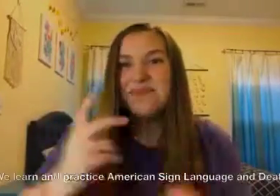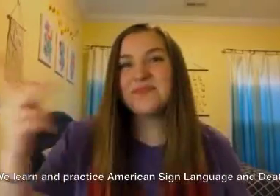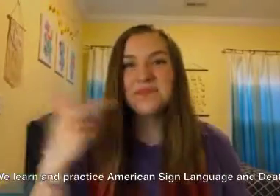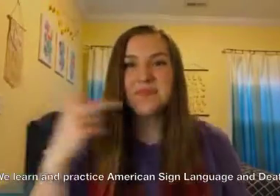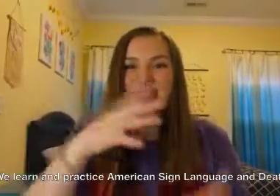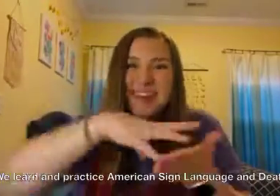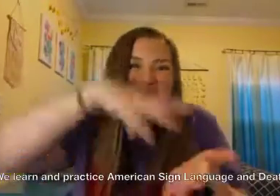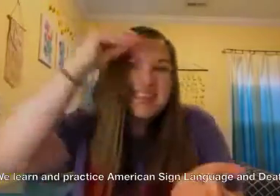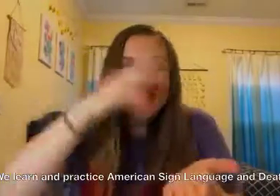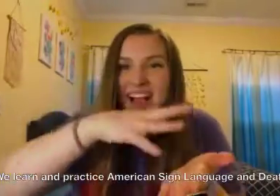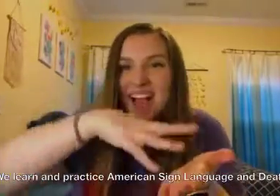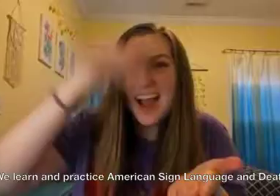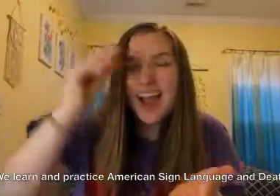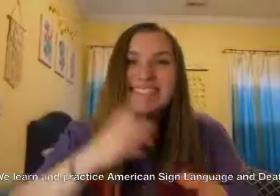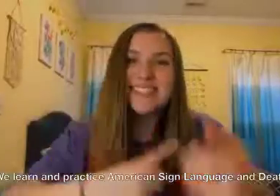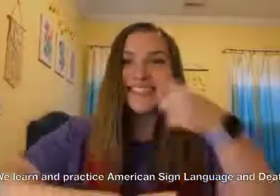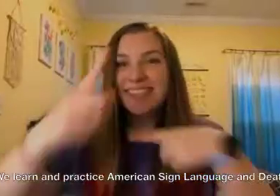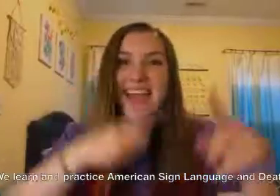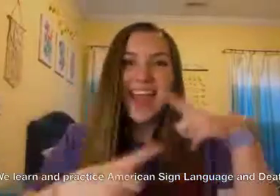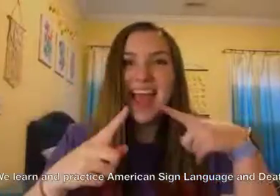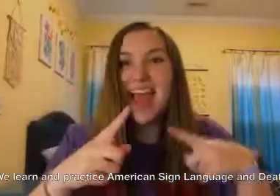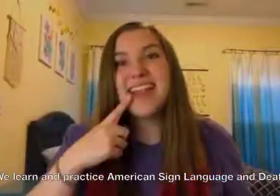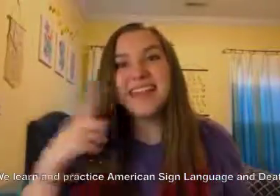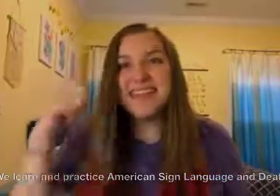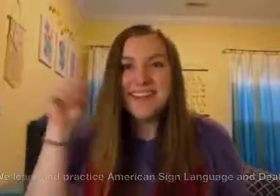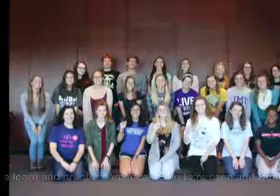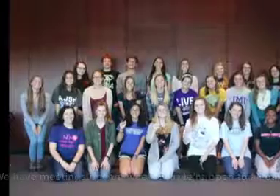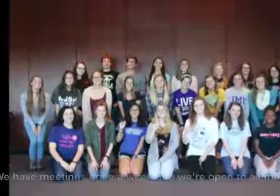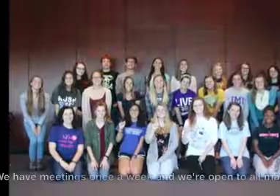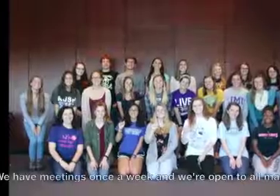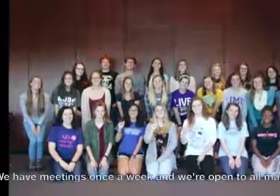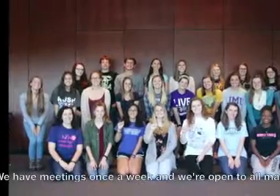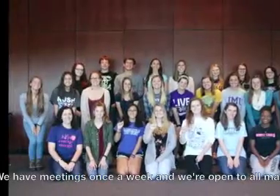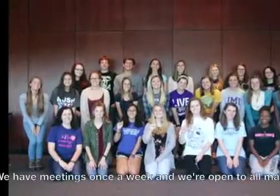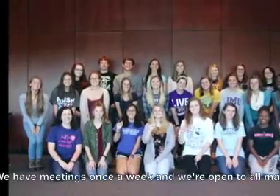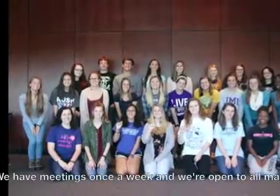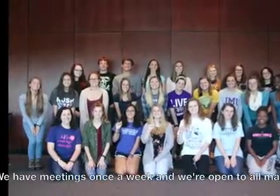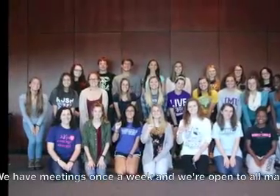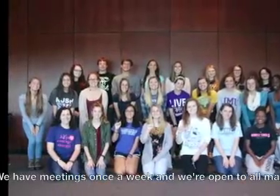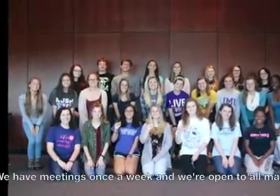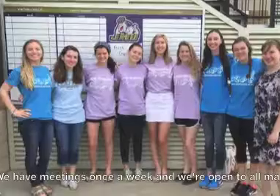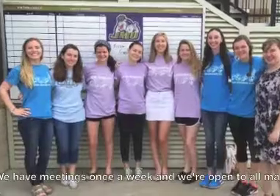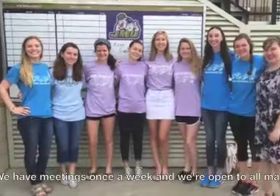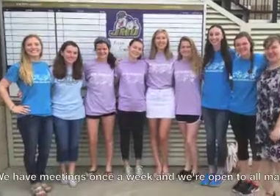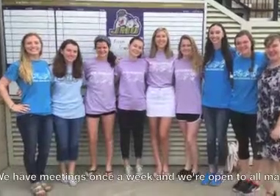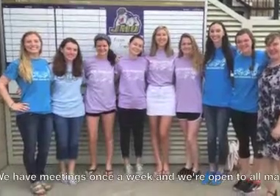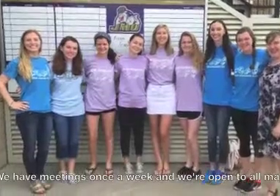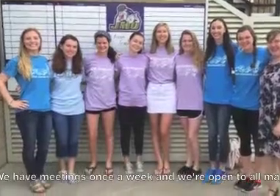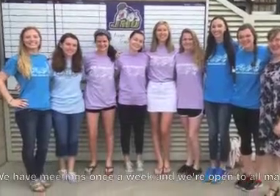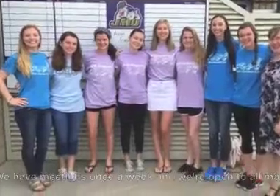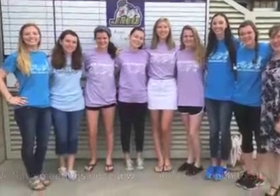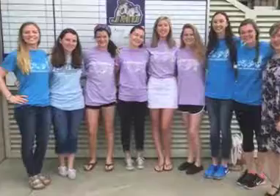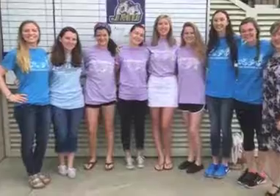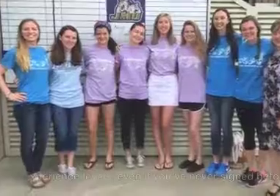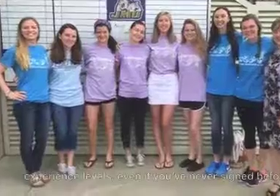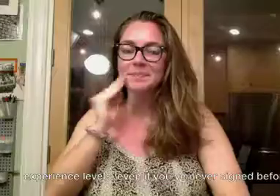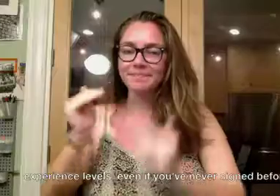practice sign language and Deaf culture. We have meetings once a week, and we're open to all majors and experience